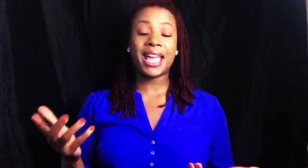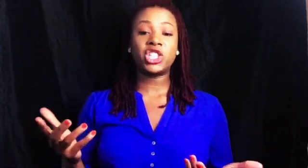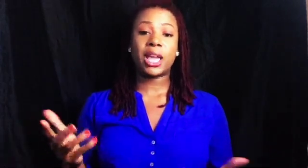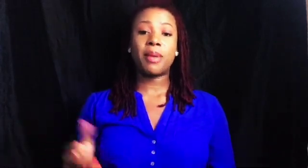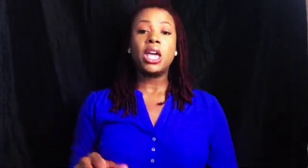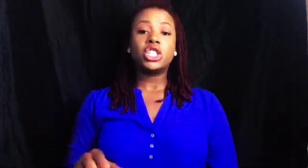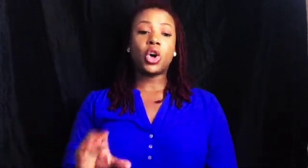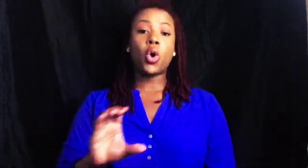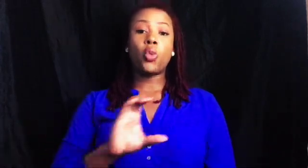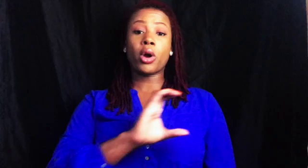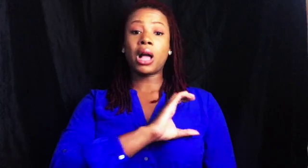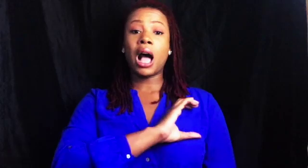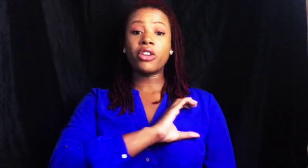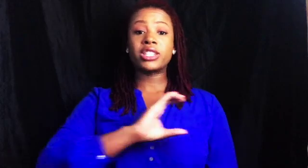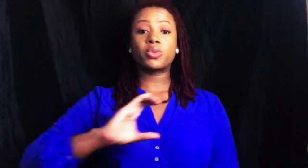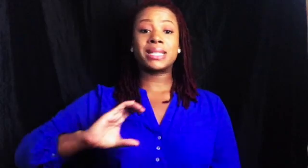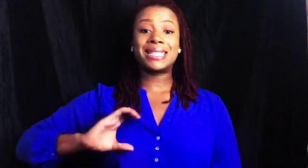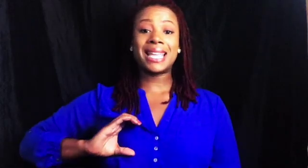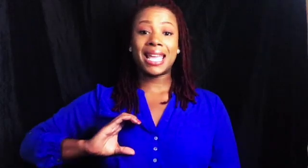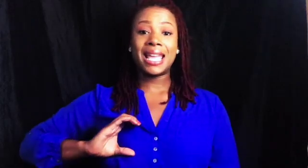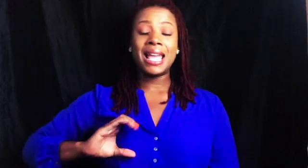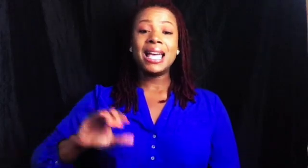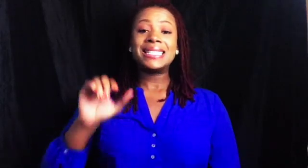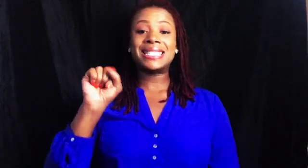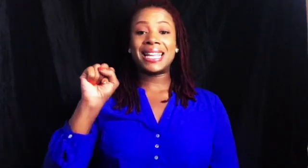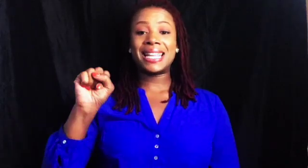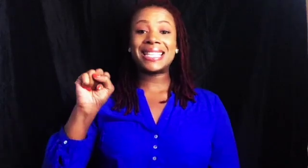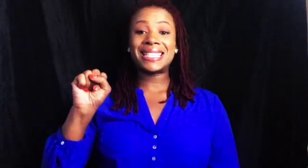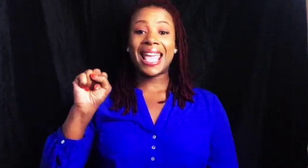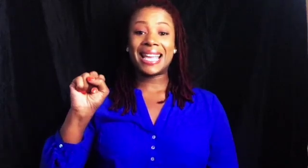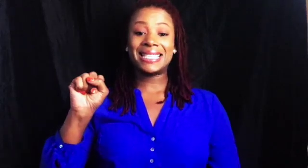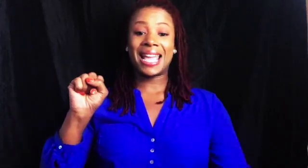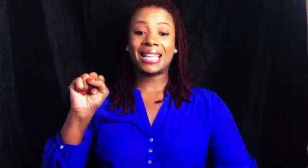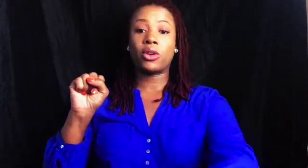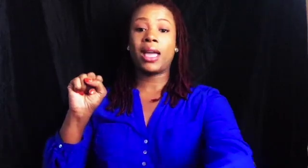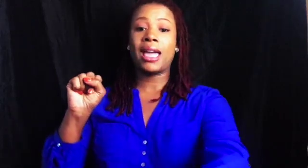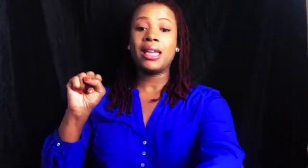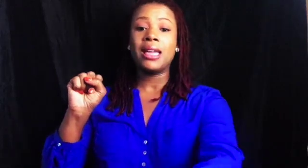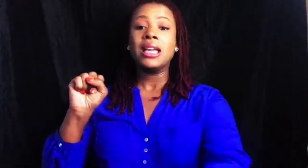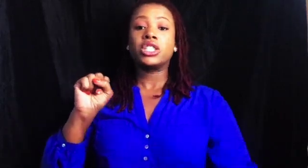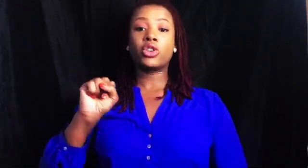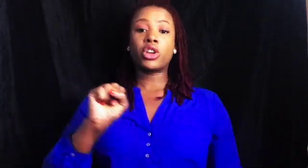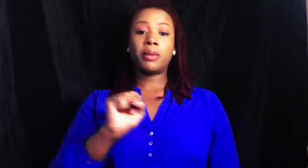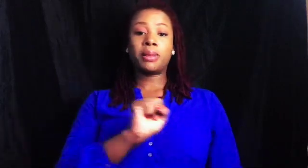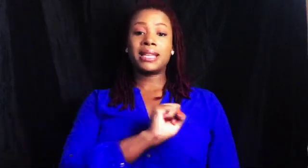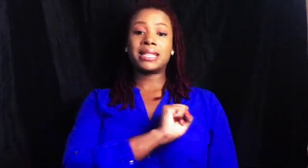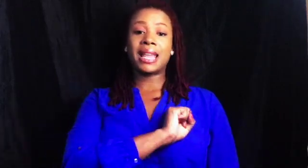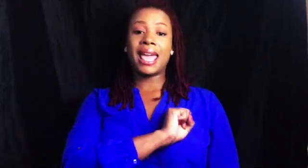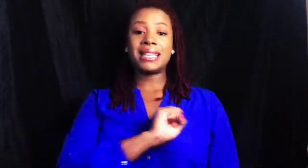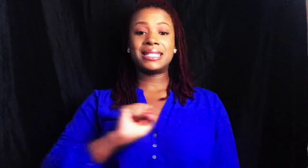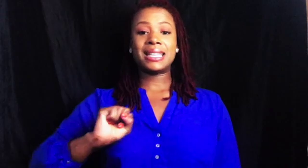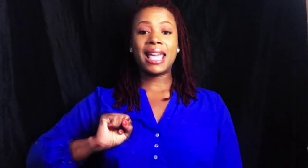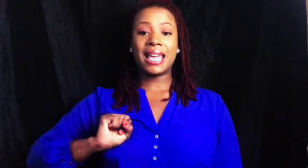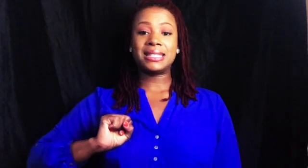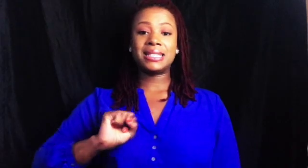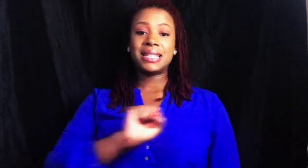shape. So where Congress was C, Senate is an S hand, okay? So you're going to place it SS,